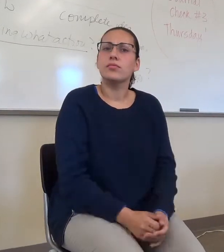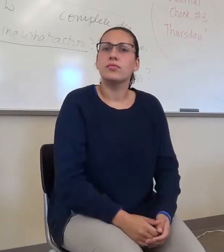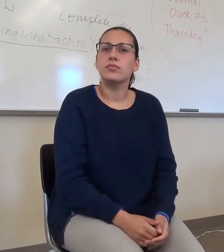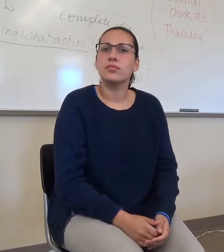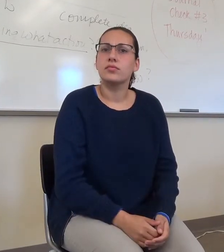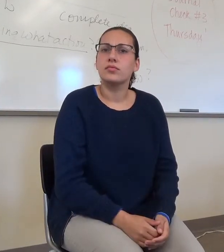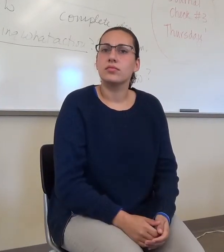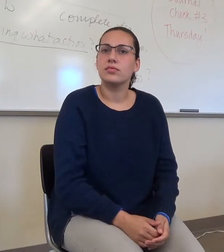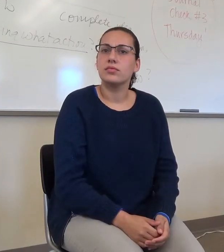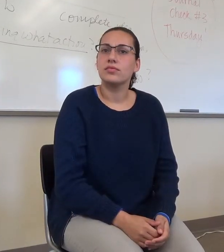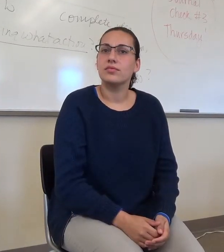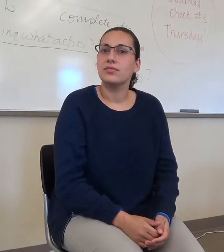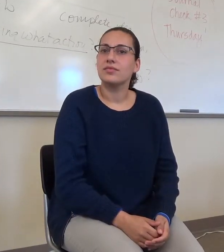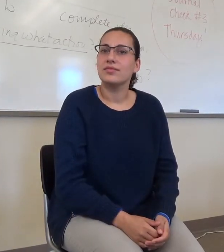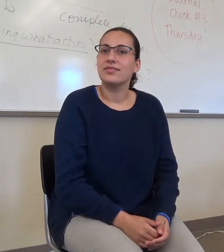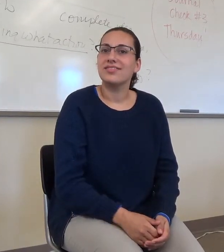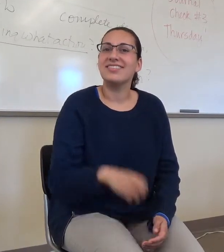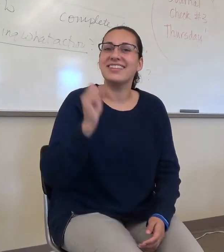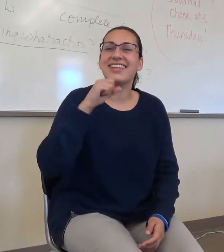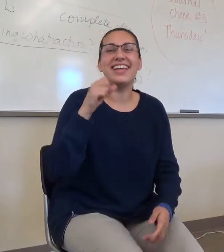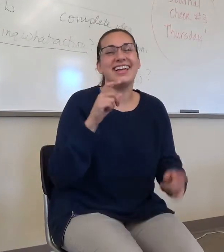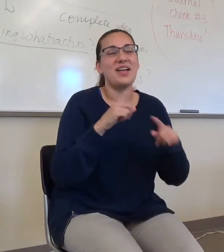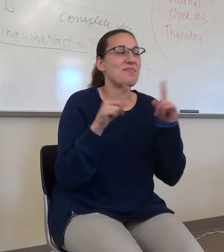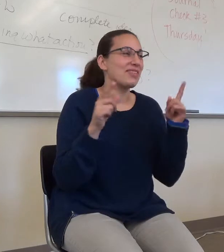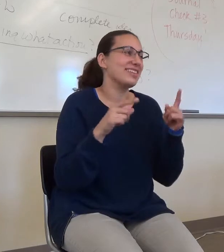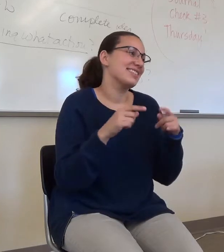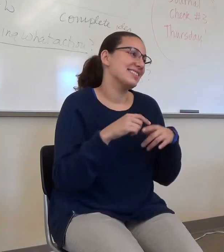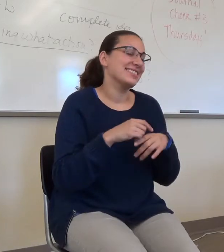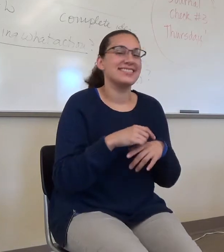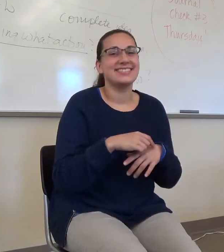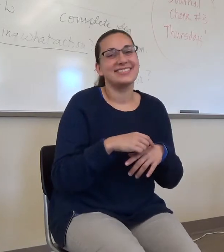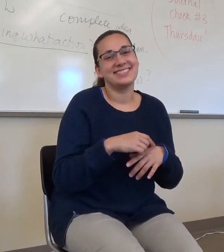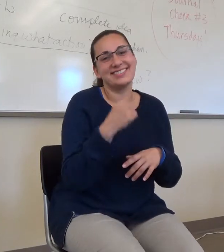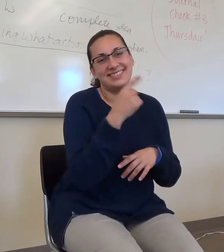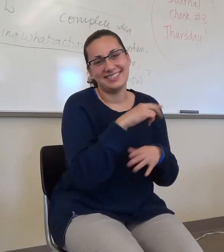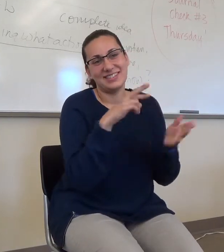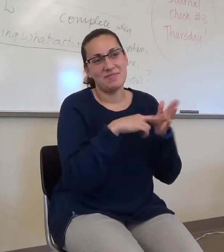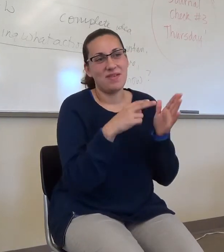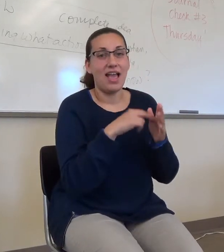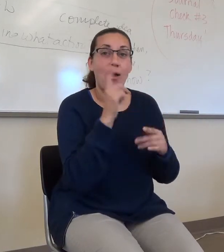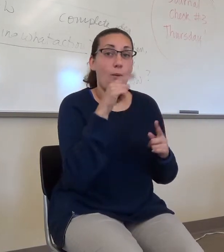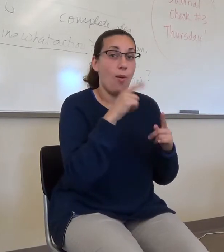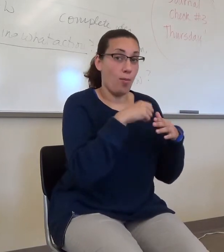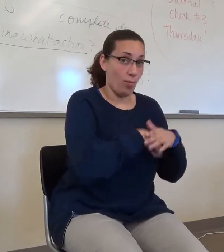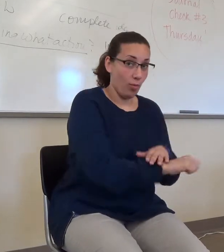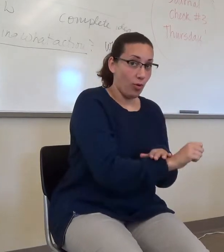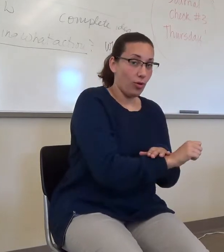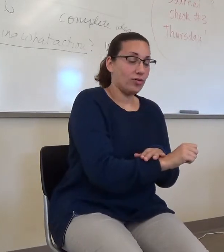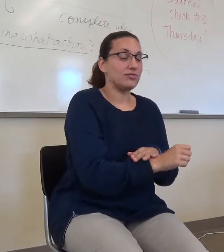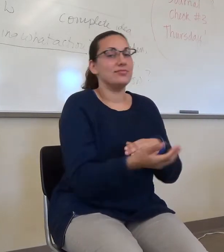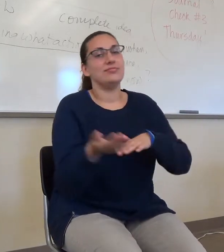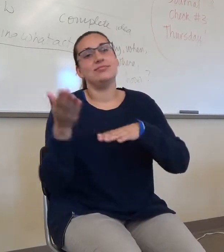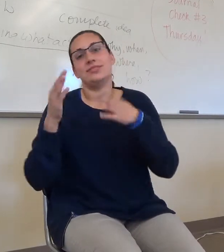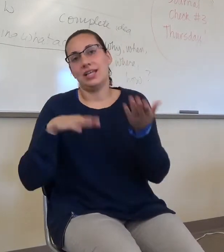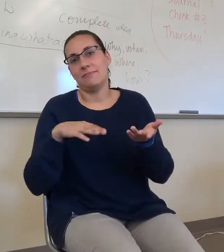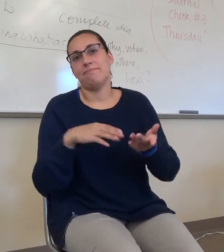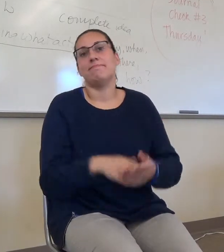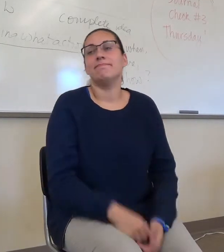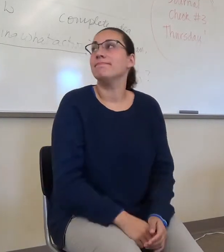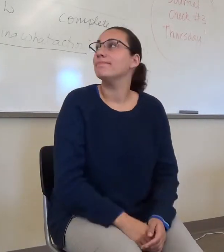These When he are, was born and this is when he was born and when he's died. Very often, especially in a college textbook, if you